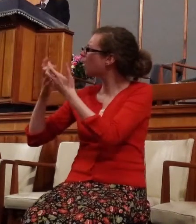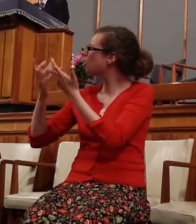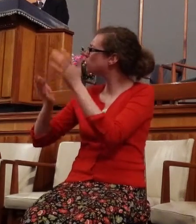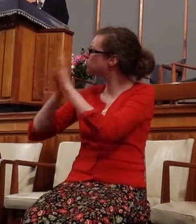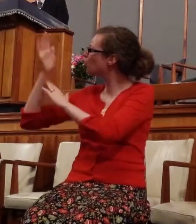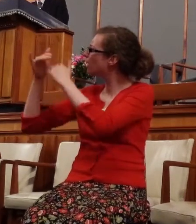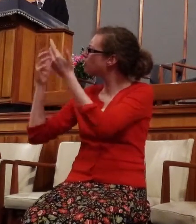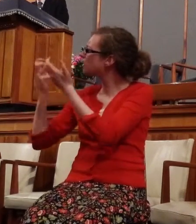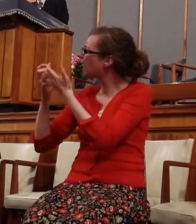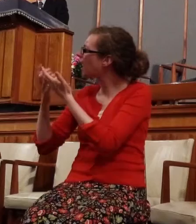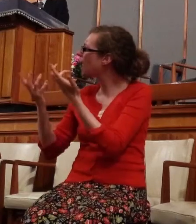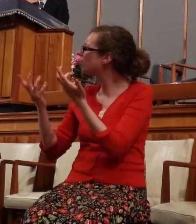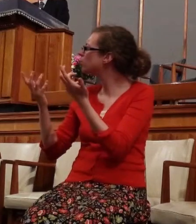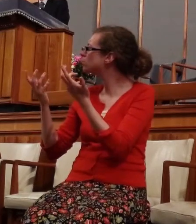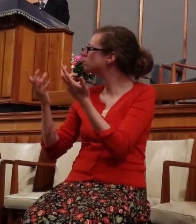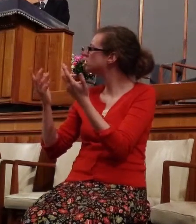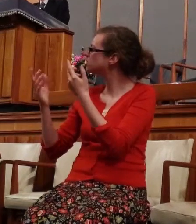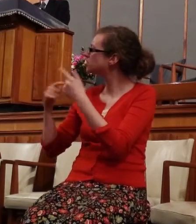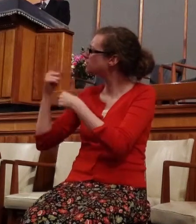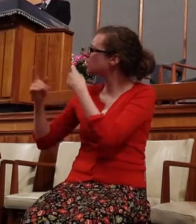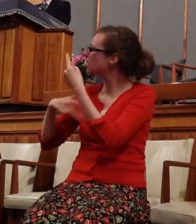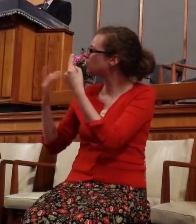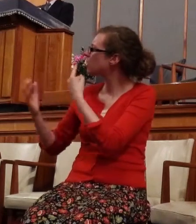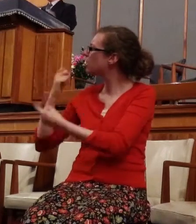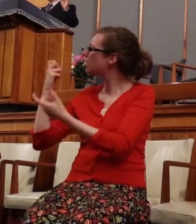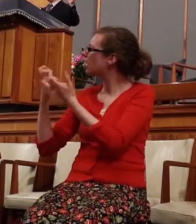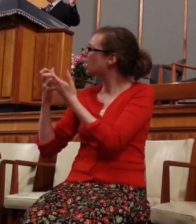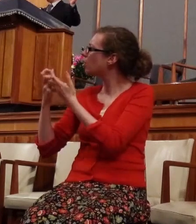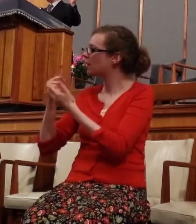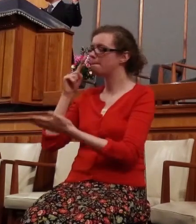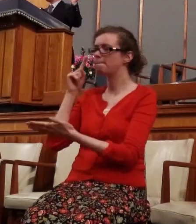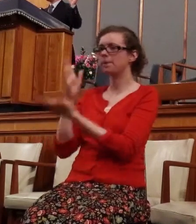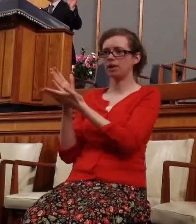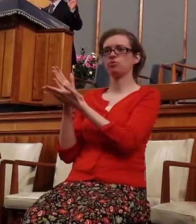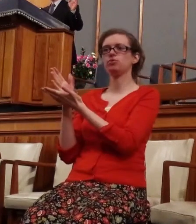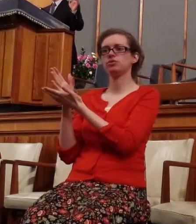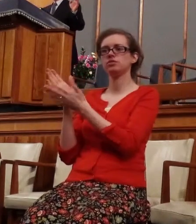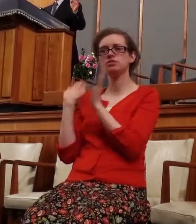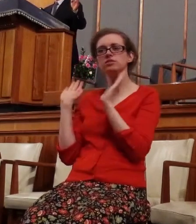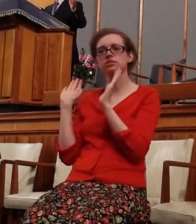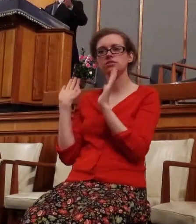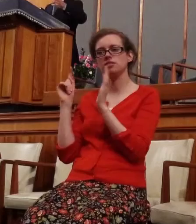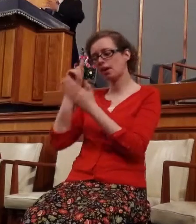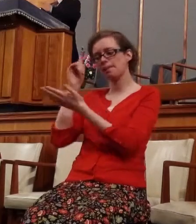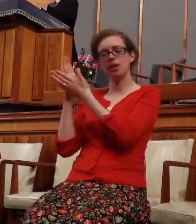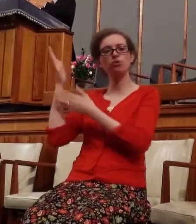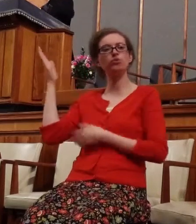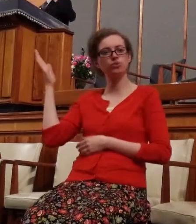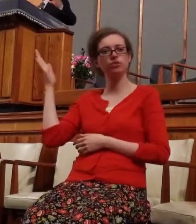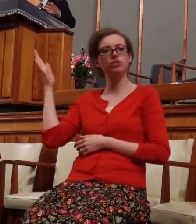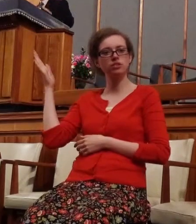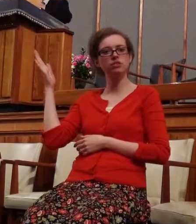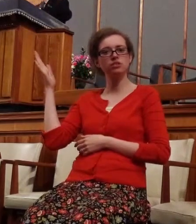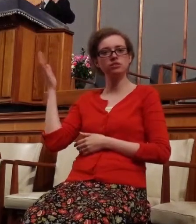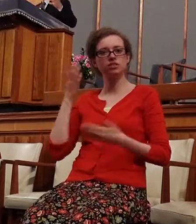What must I do to receive the everlasting life? Believe. That's it. Oh, people are